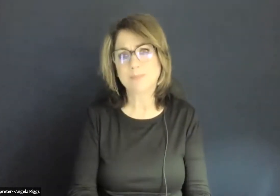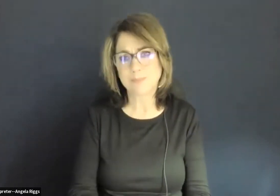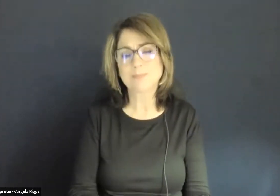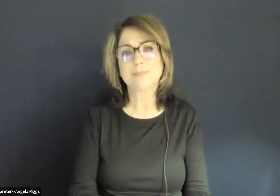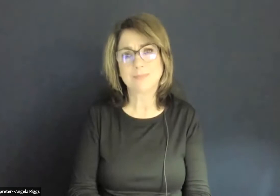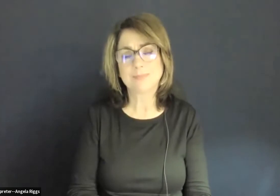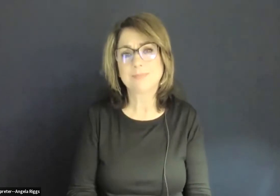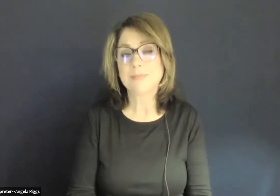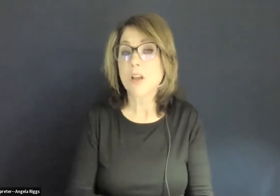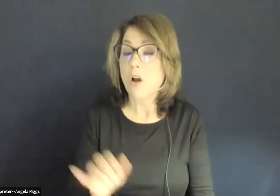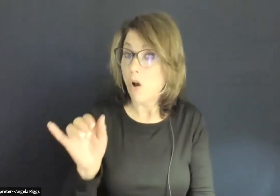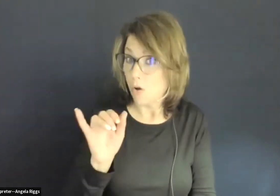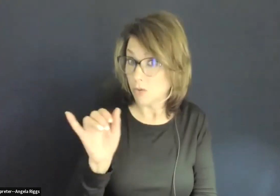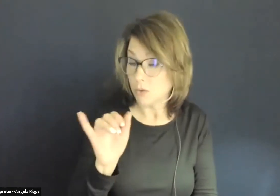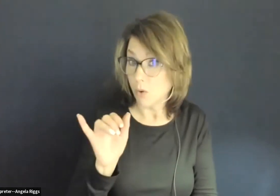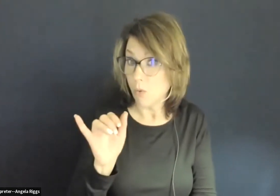And it also